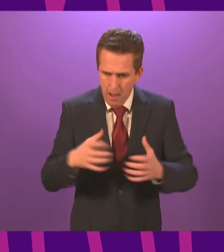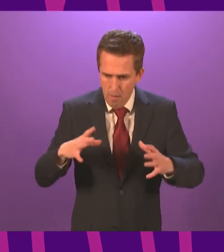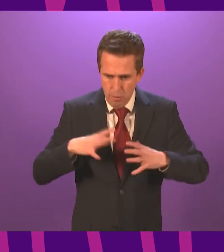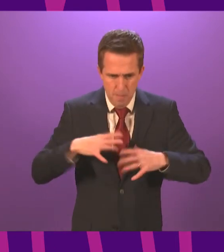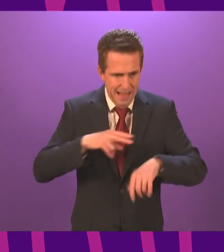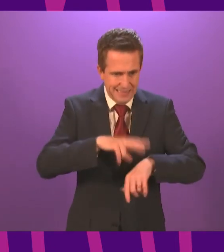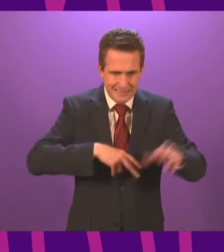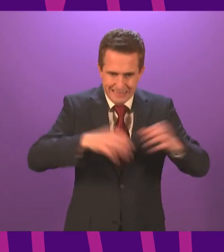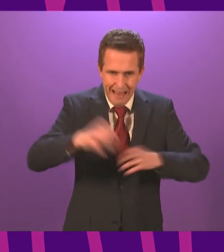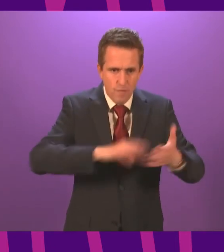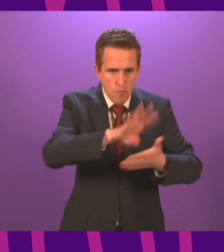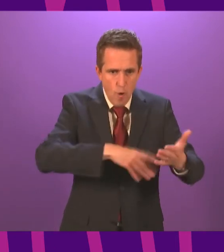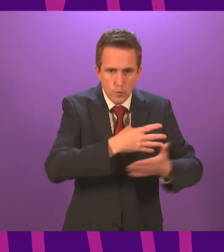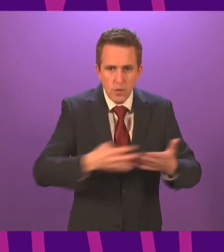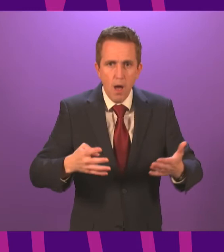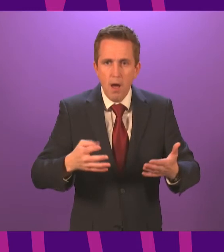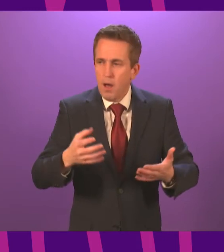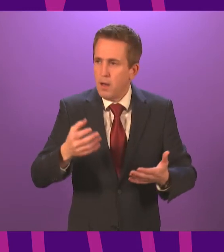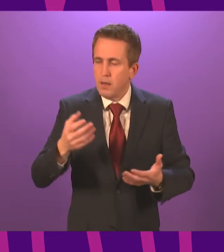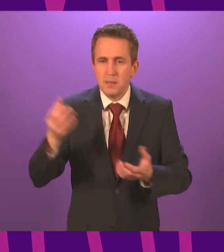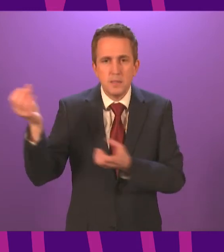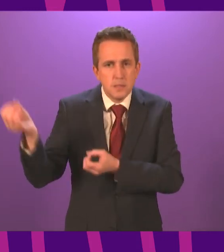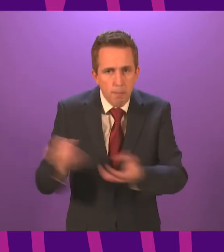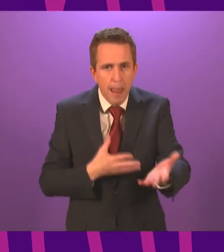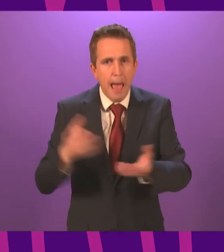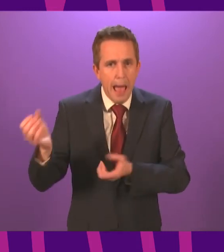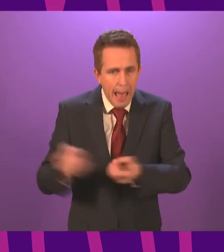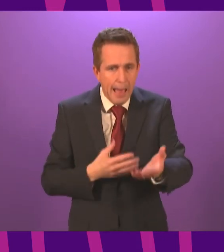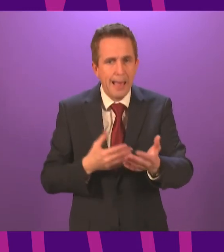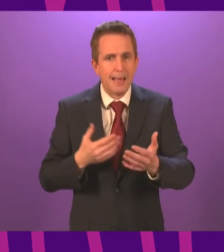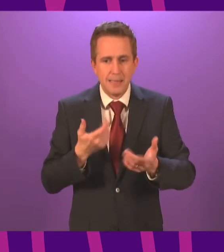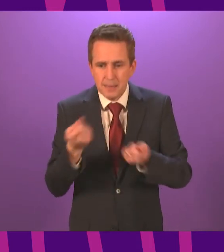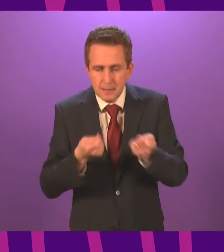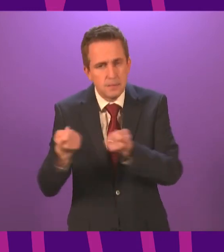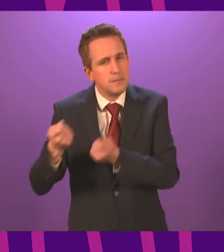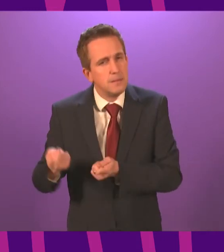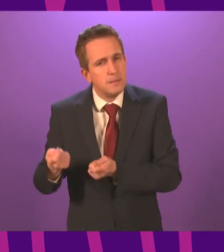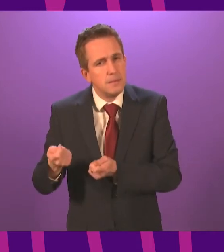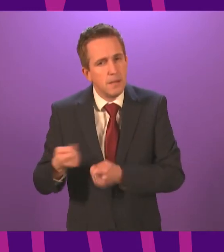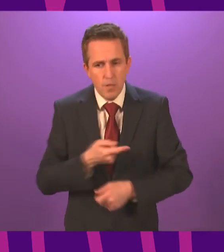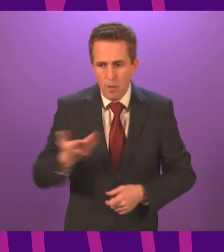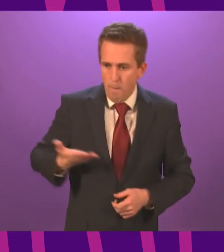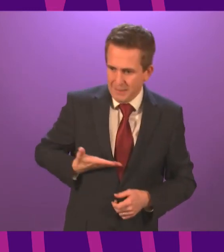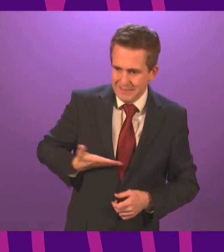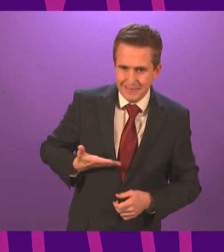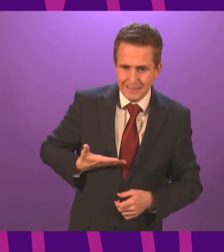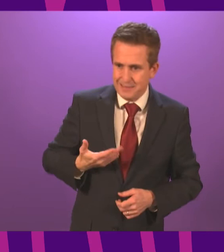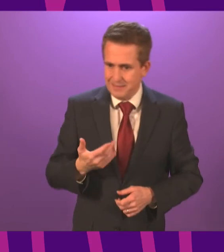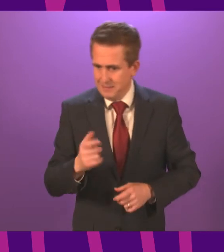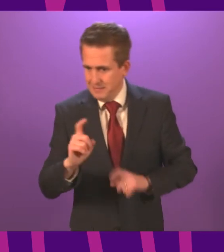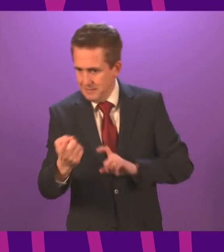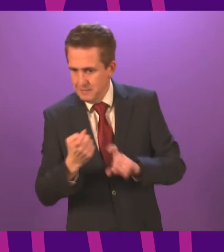supply chains, and forward planning. More immediately, those businesses go into the busy Christmas